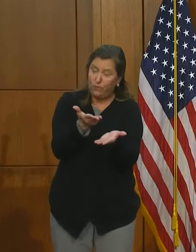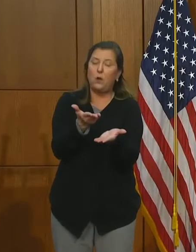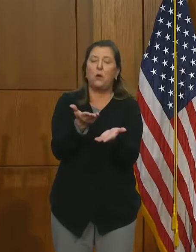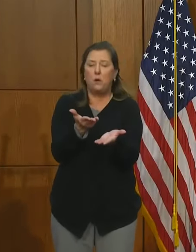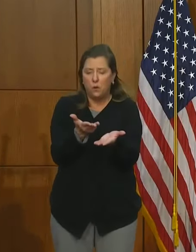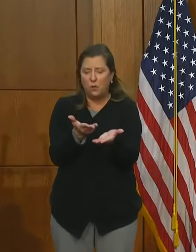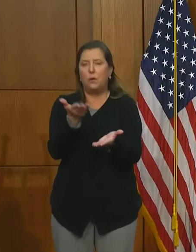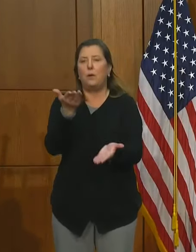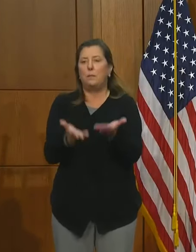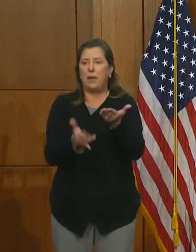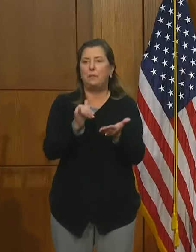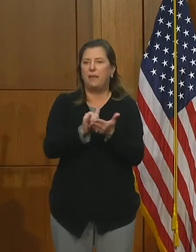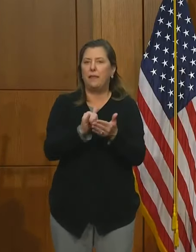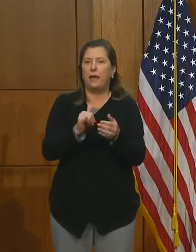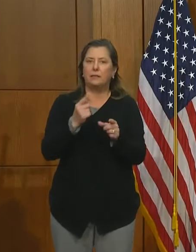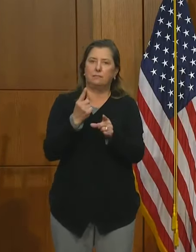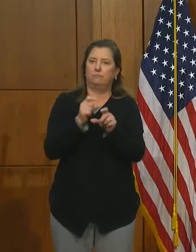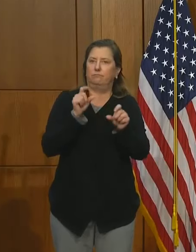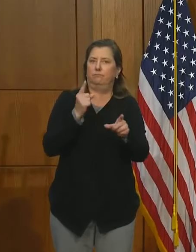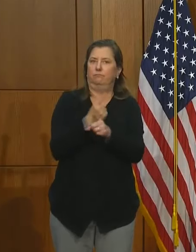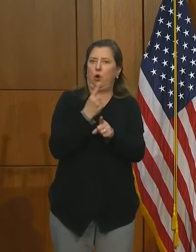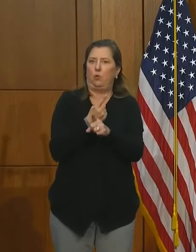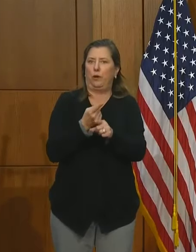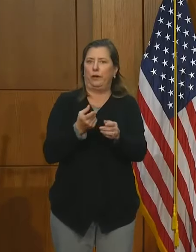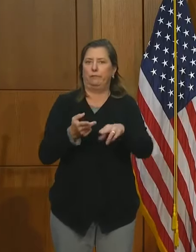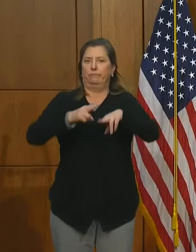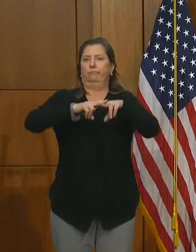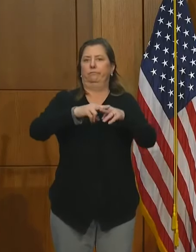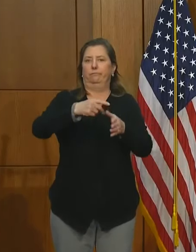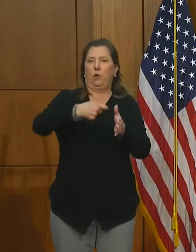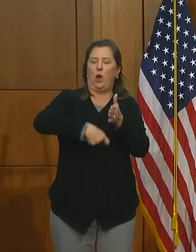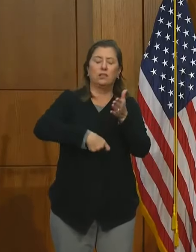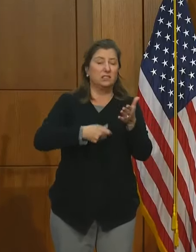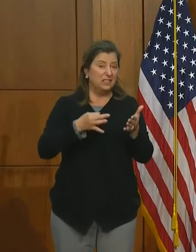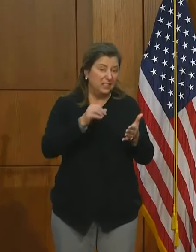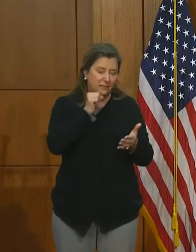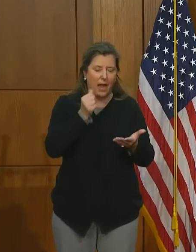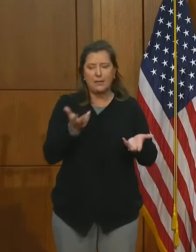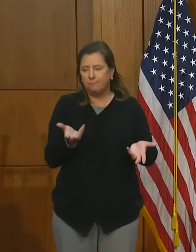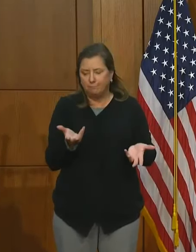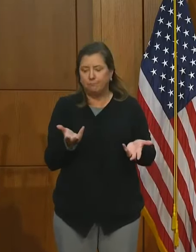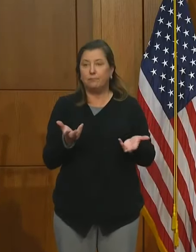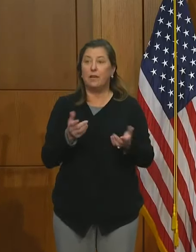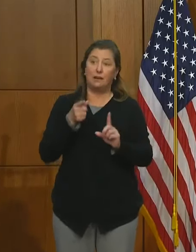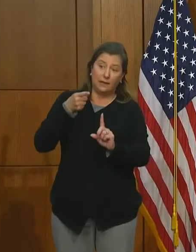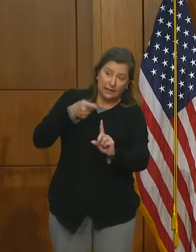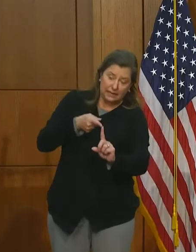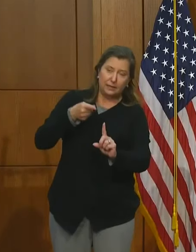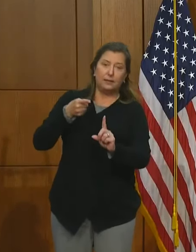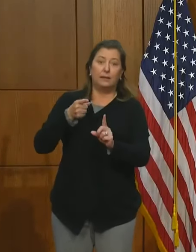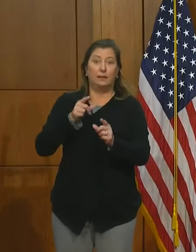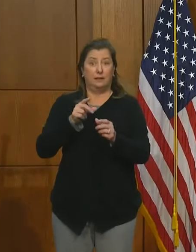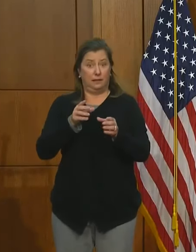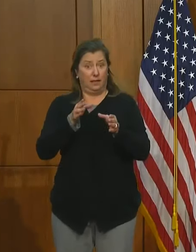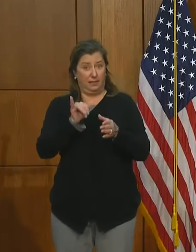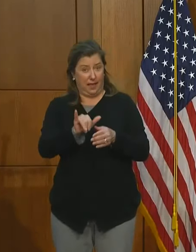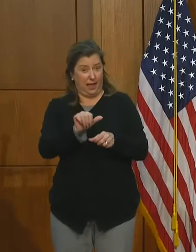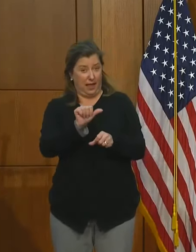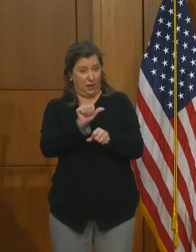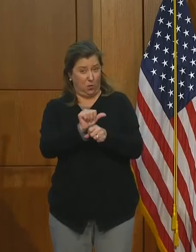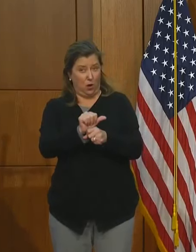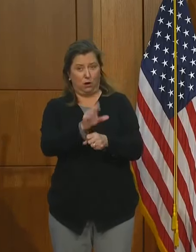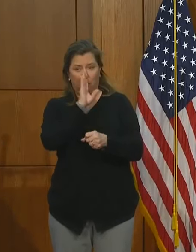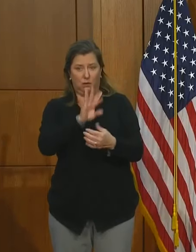that may be an eligible expense. Otherwise, then it would not be. But it is the key point is whether or not it is